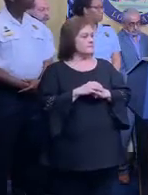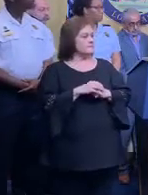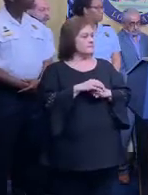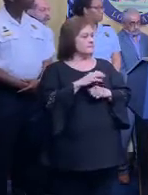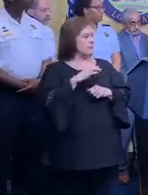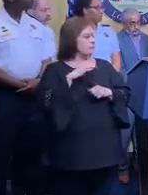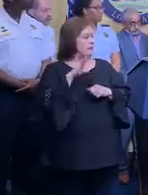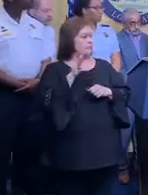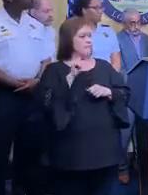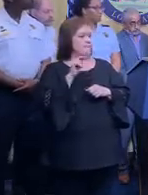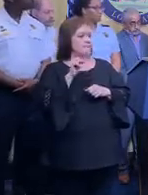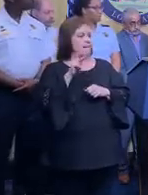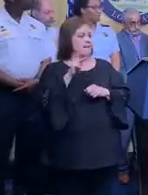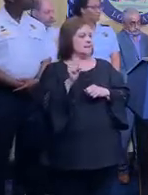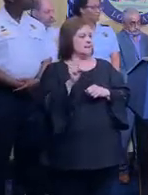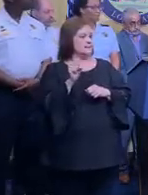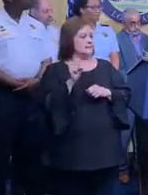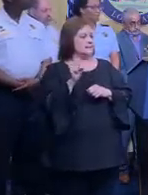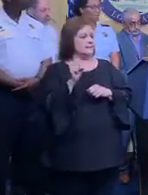Banks?